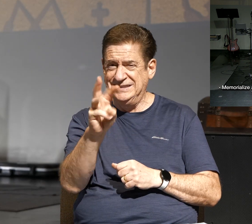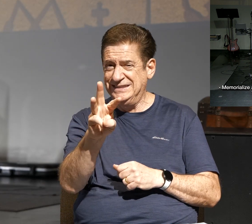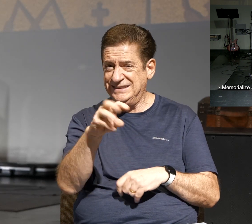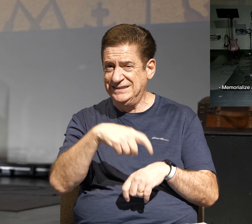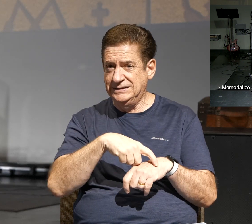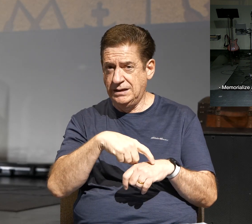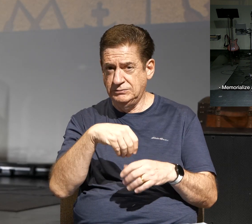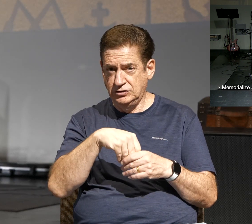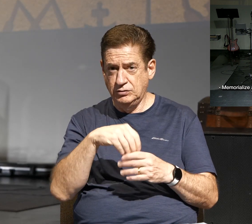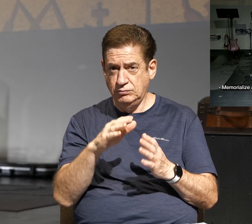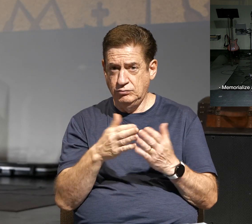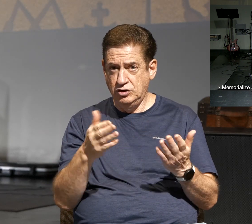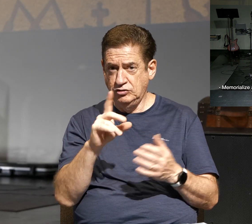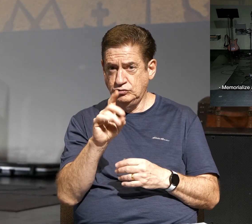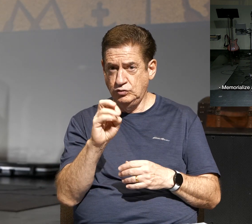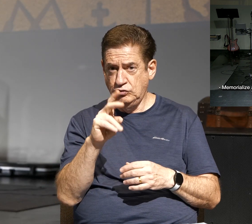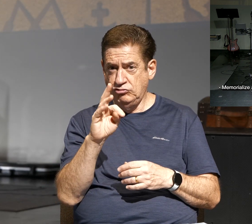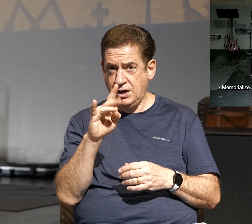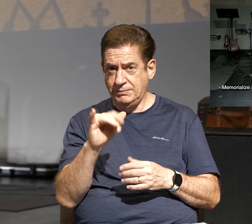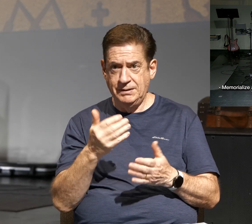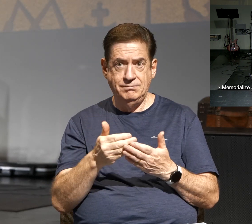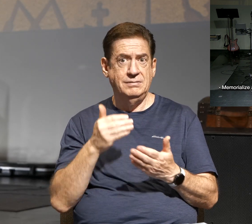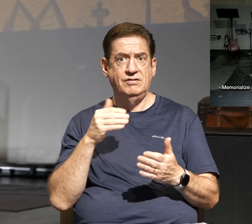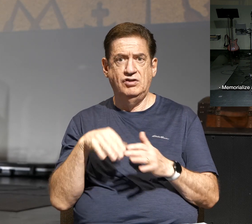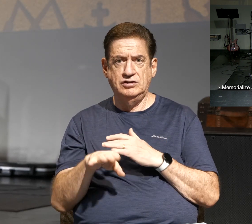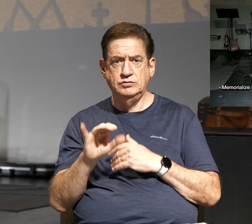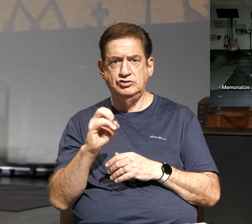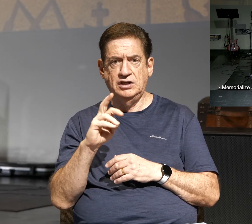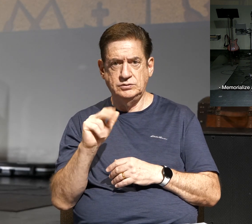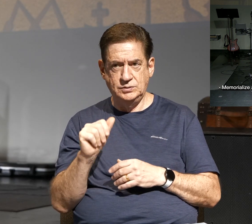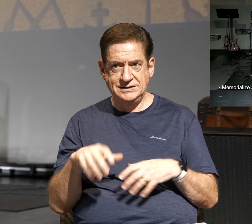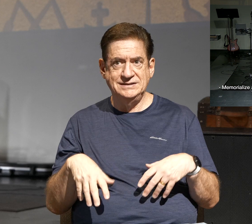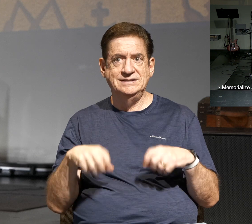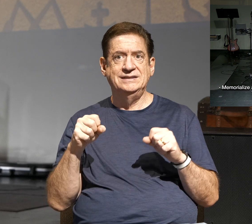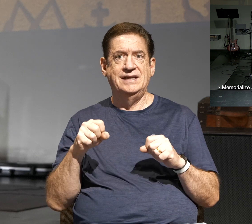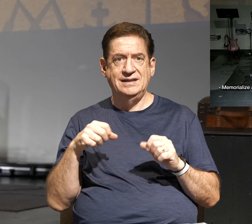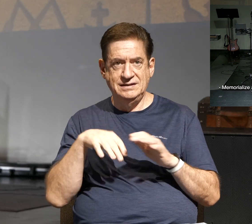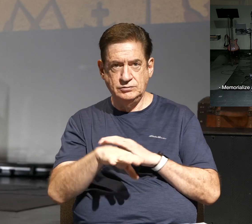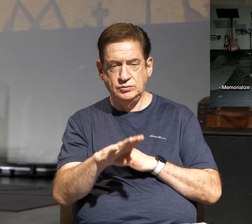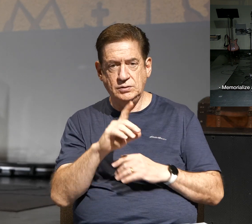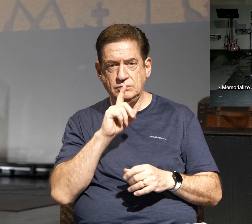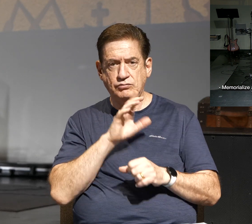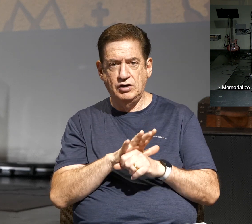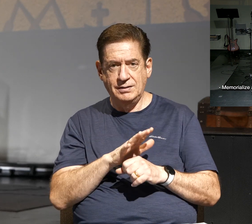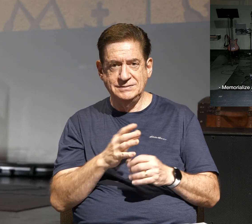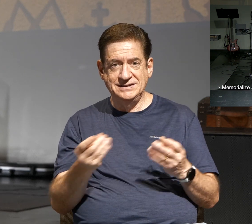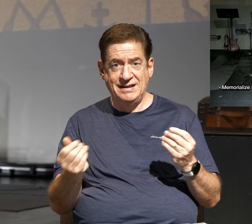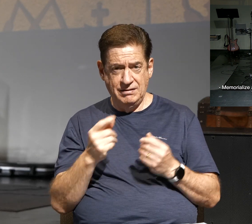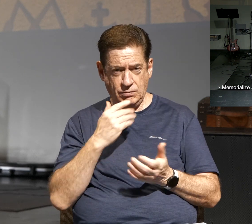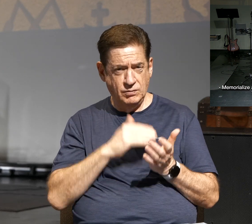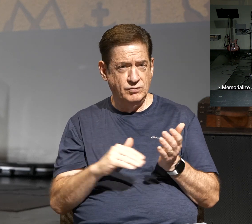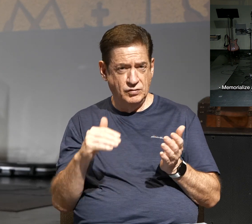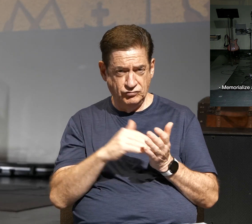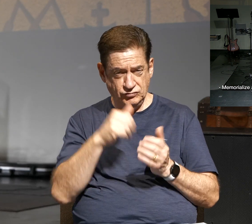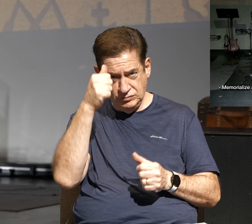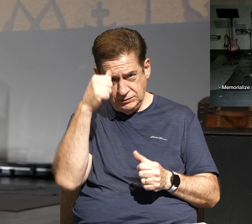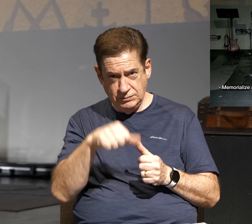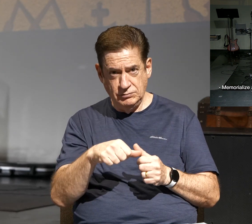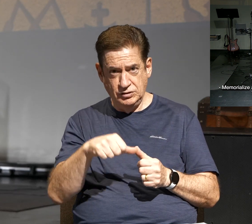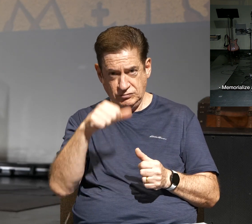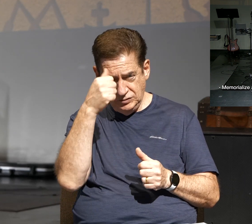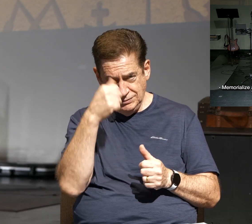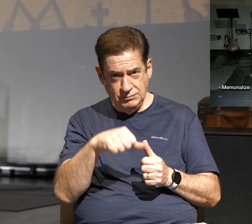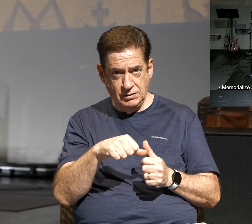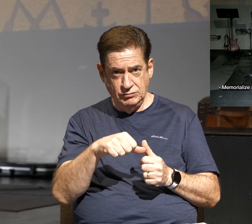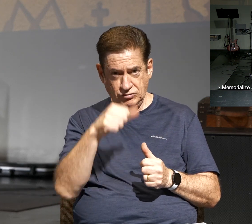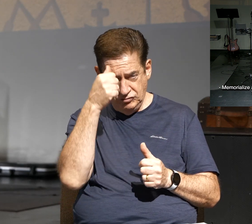of Deuteronomy before they head into Joshua where they take on and head into the promised land. He keeps saying over and over, remember,